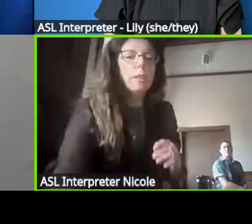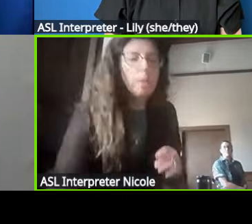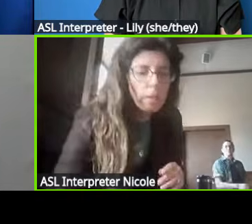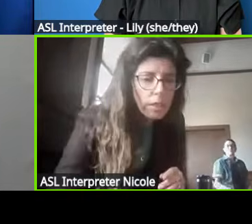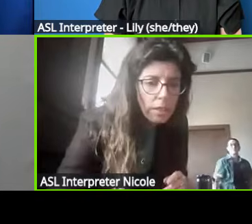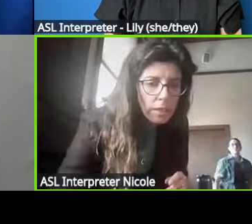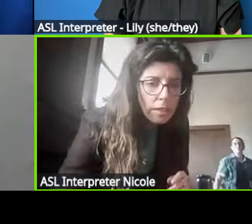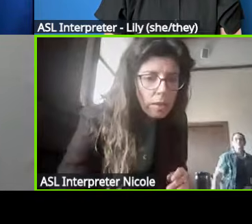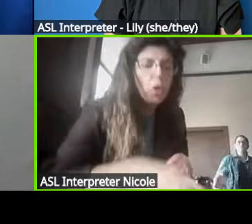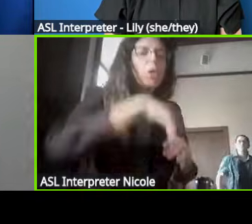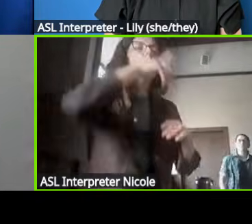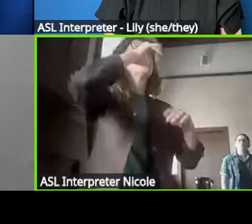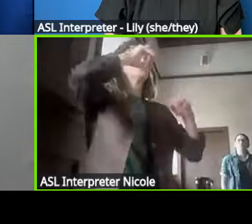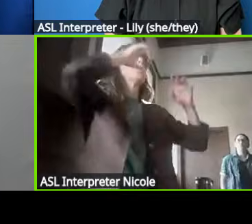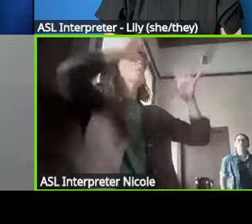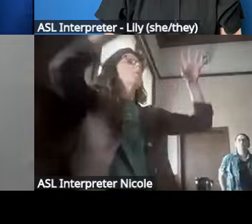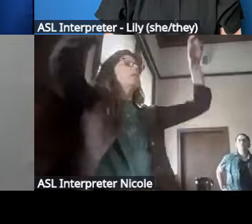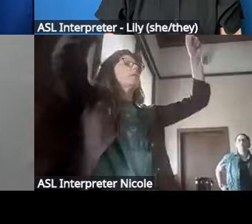Sorry.